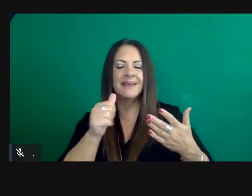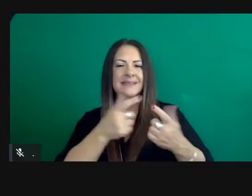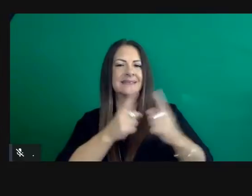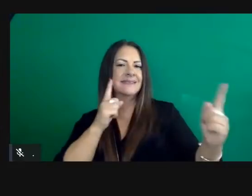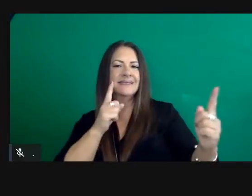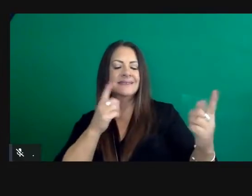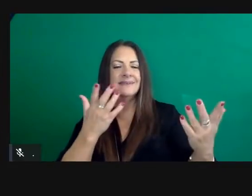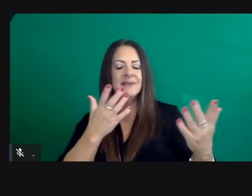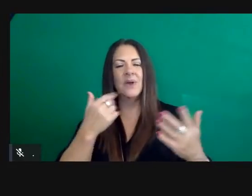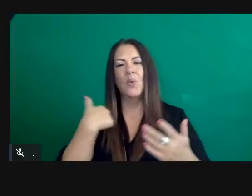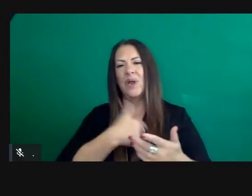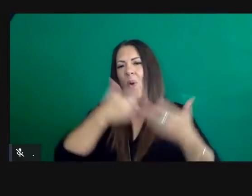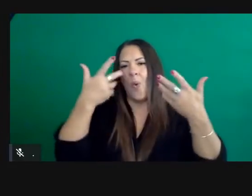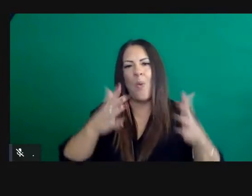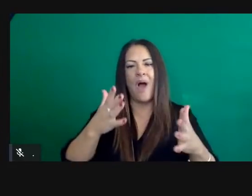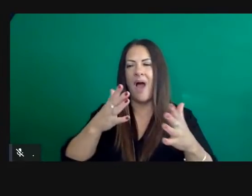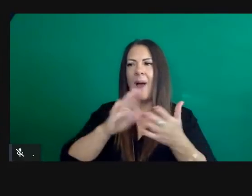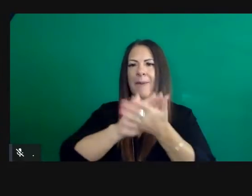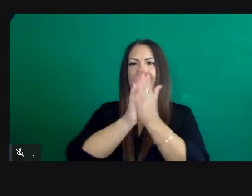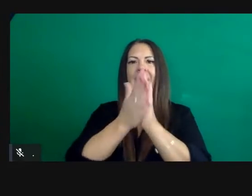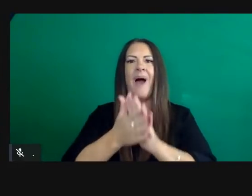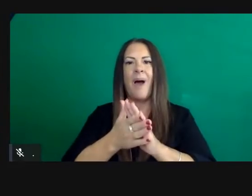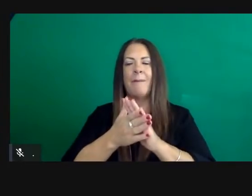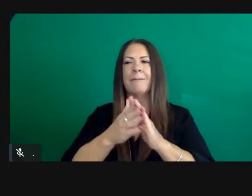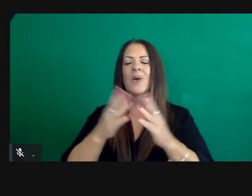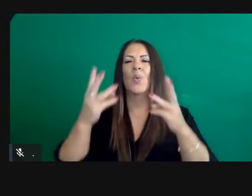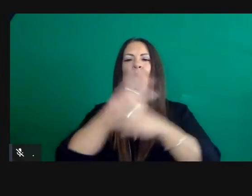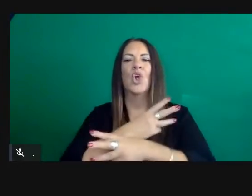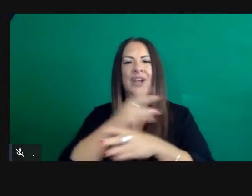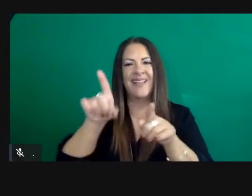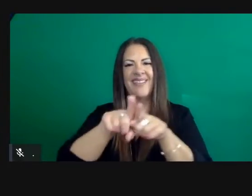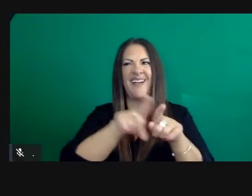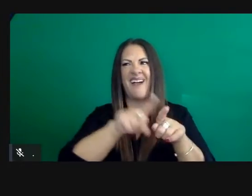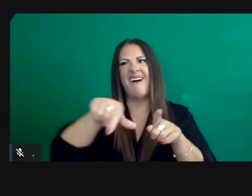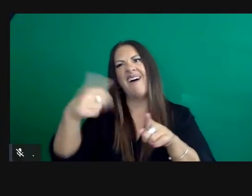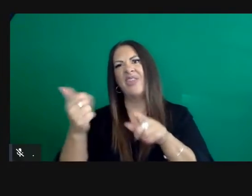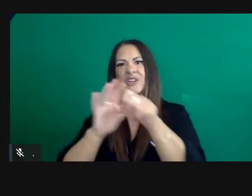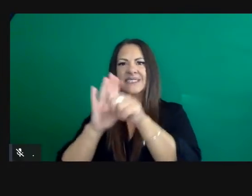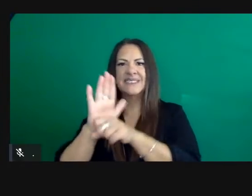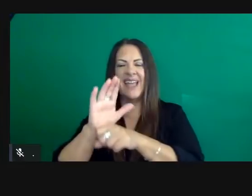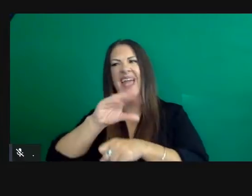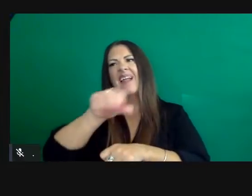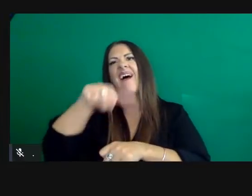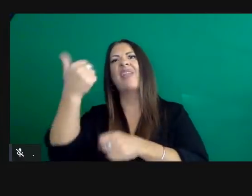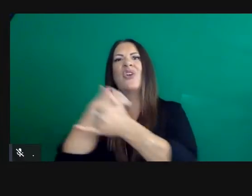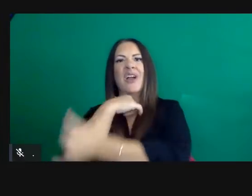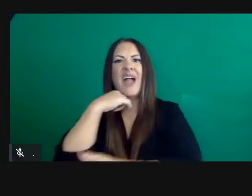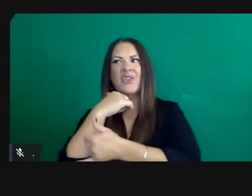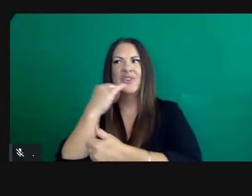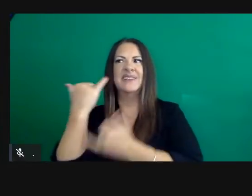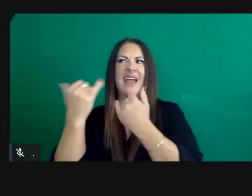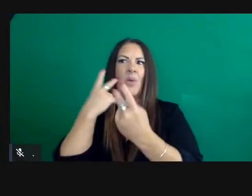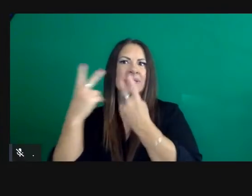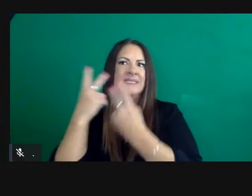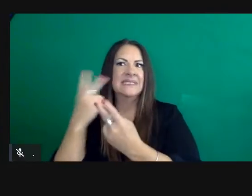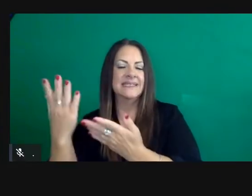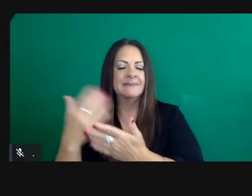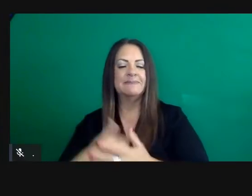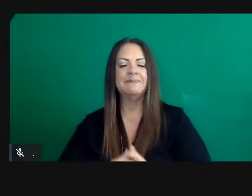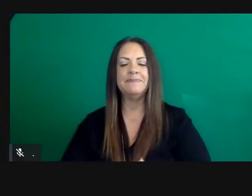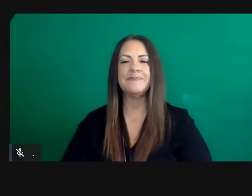that other parts of the country are experiencing, and certainly other parts of the globe. Sophia Bolog, the Sacramento